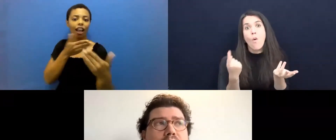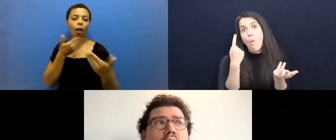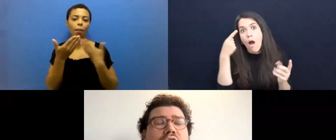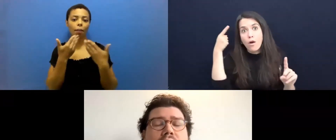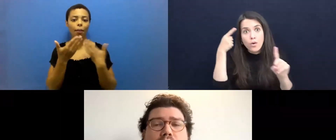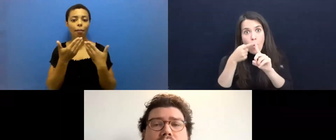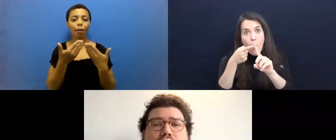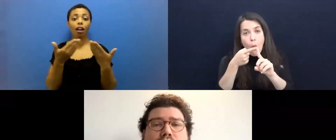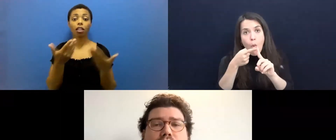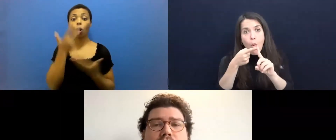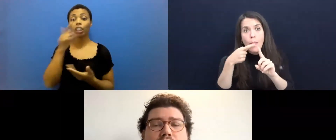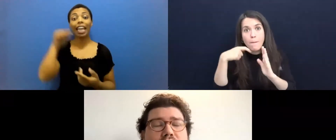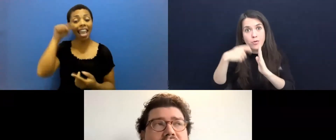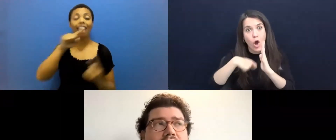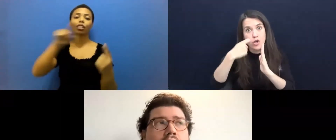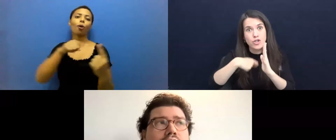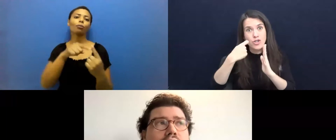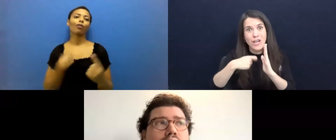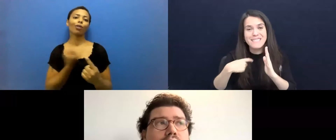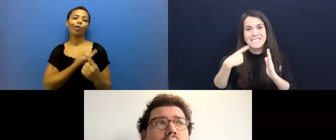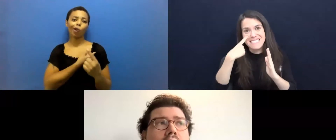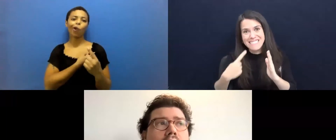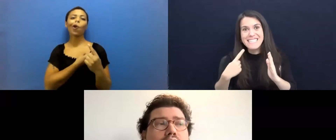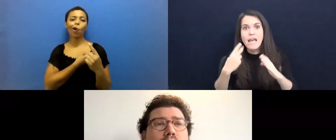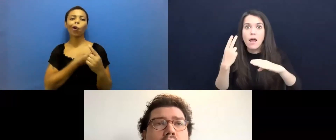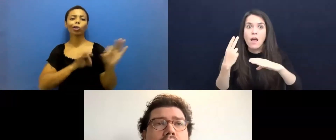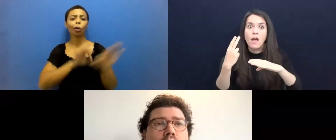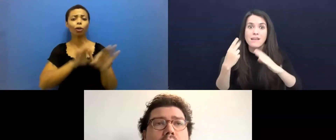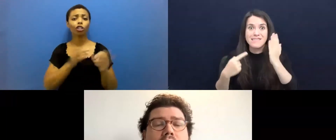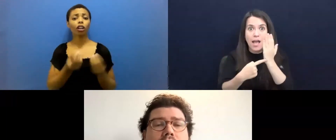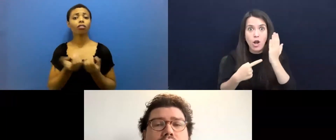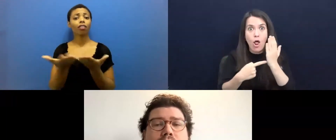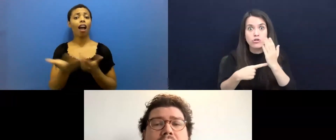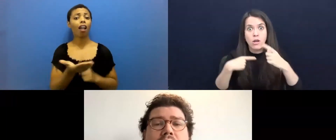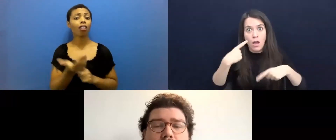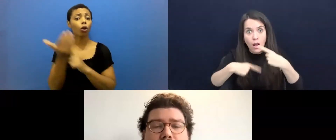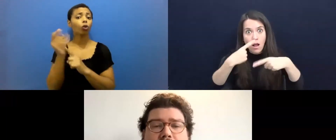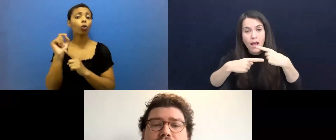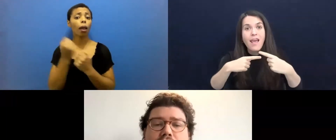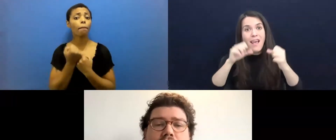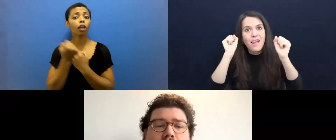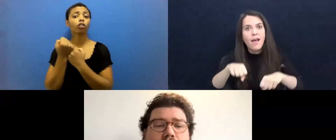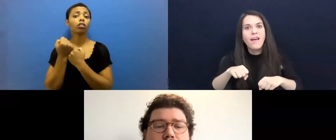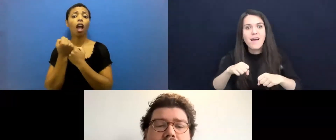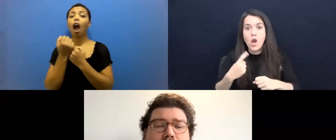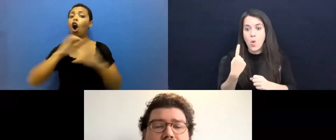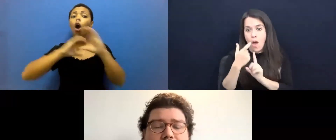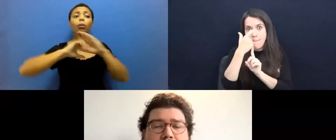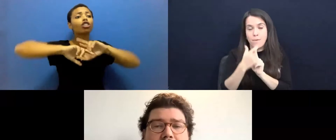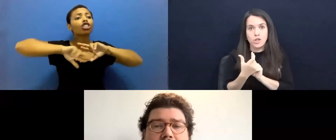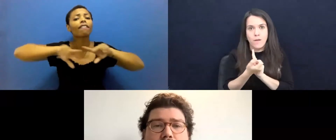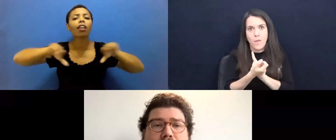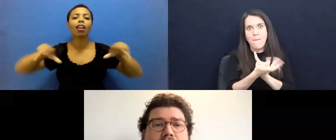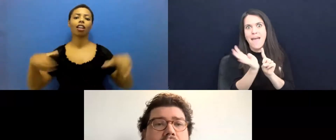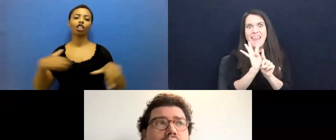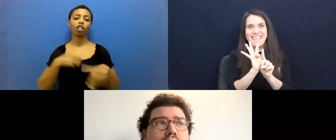of our project was to use technology to support one-to-many communication. So the person with deaf